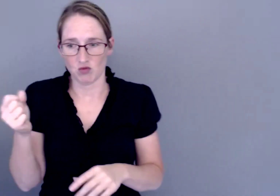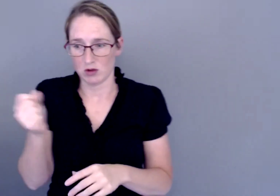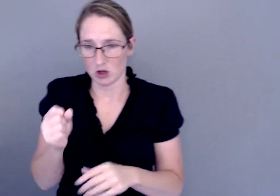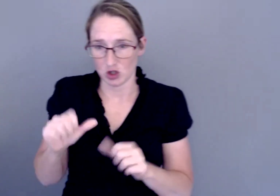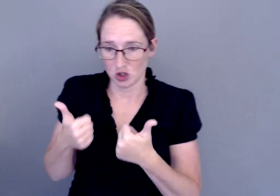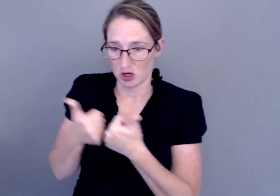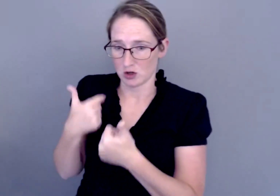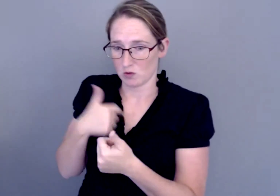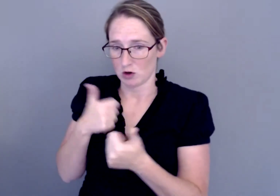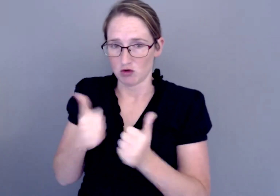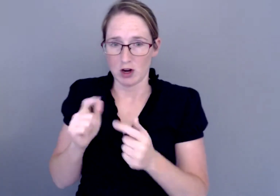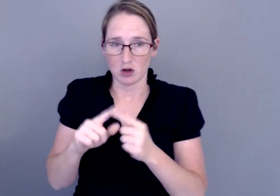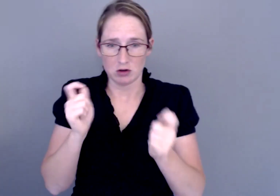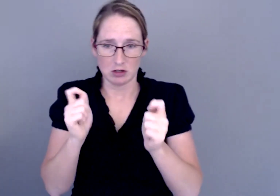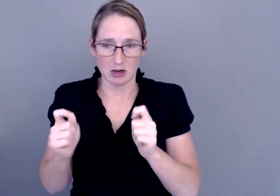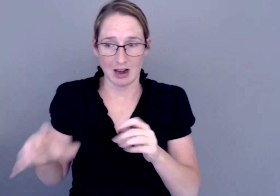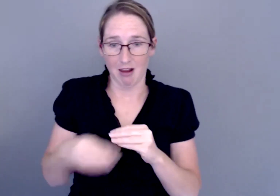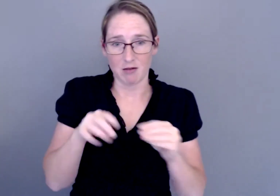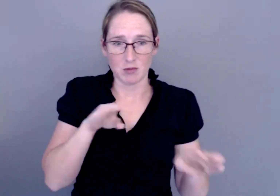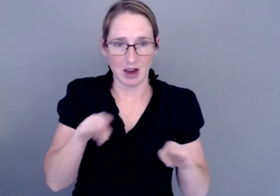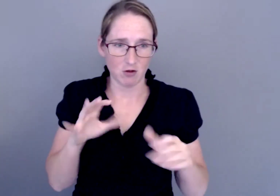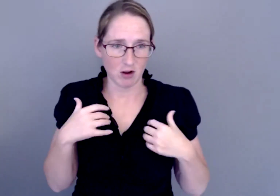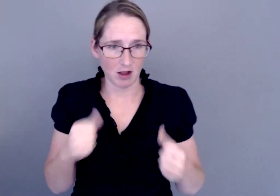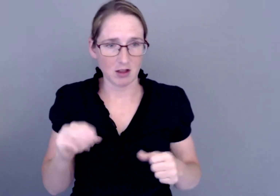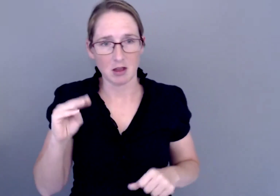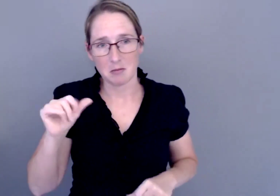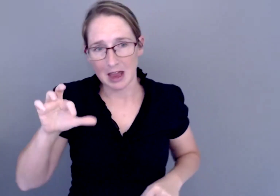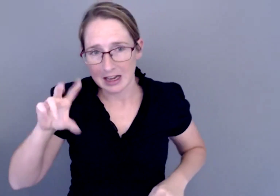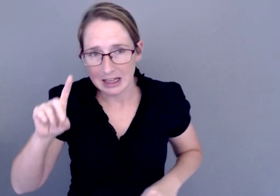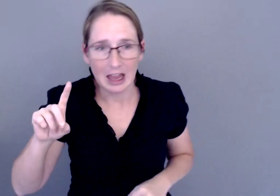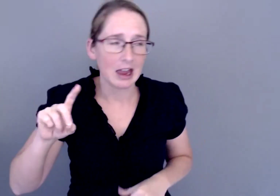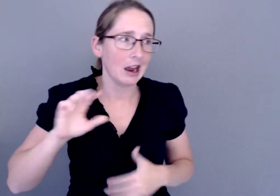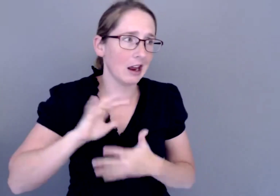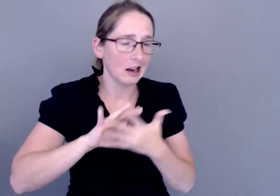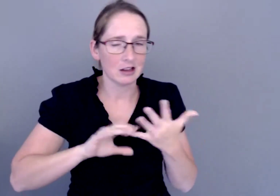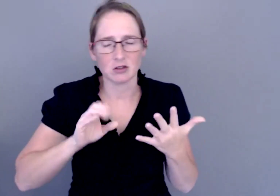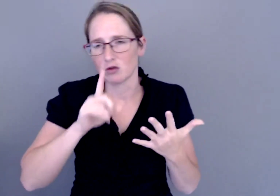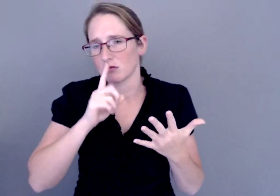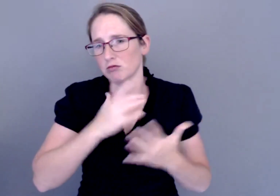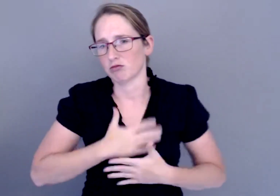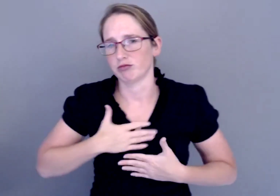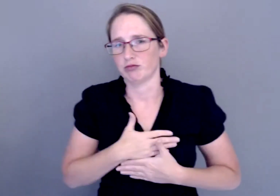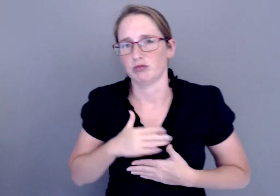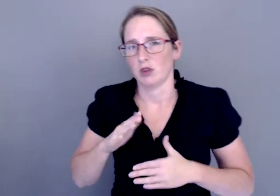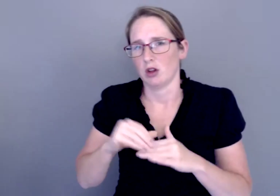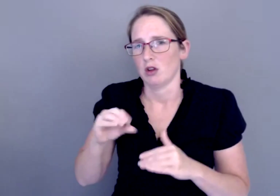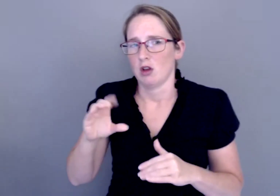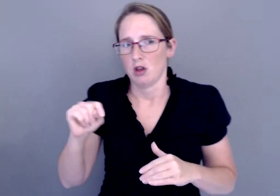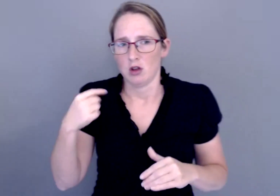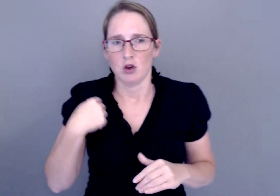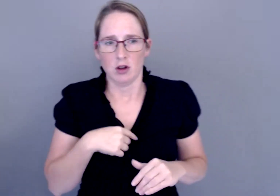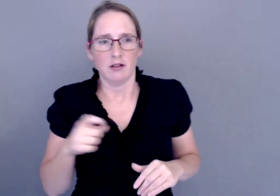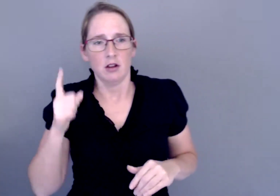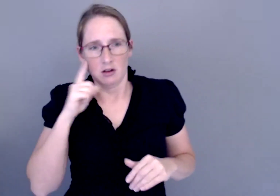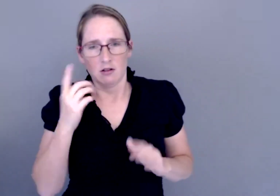we're stitching together behavioral health and Medicaid. So I really appreciate the call out. We've heard